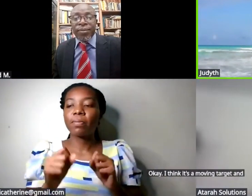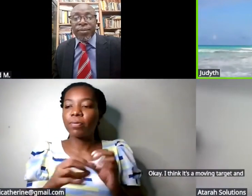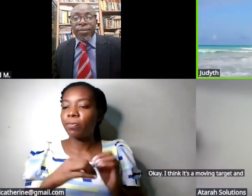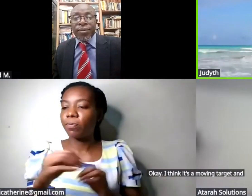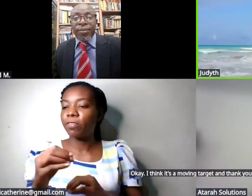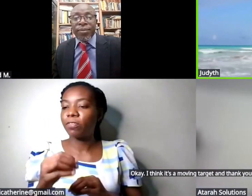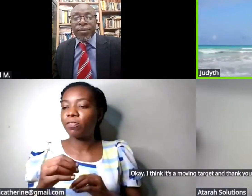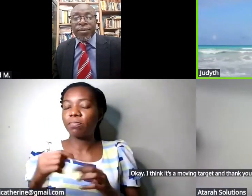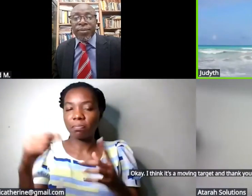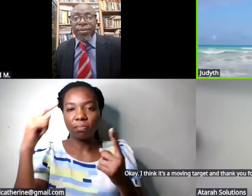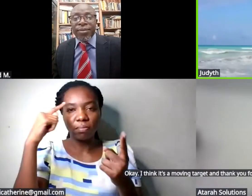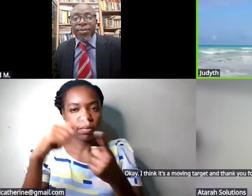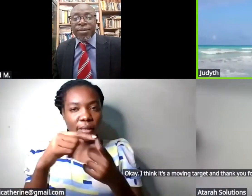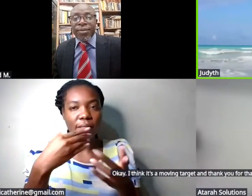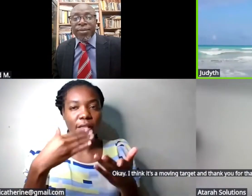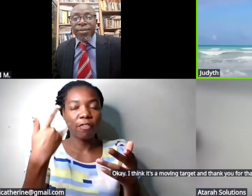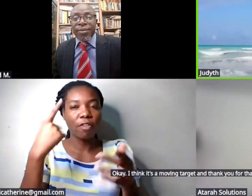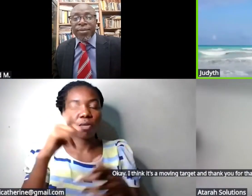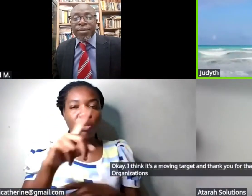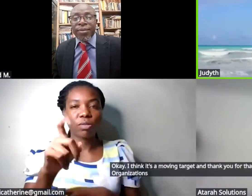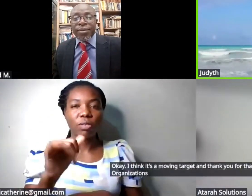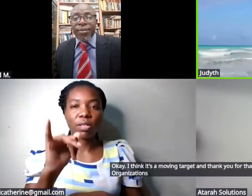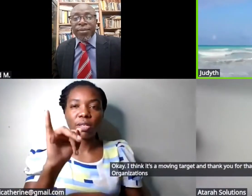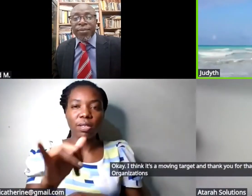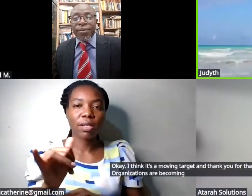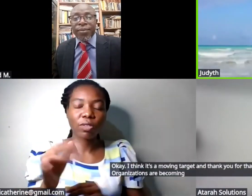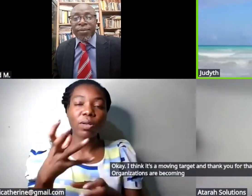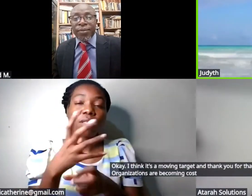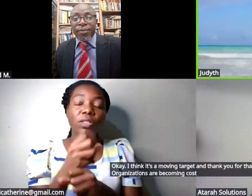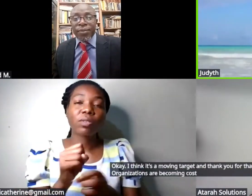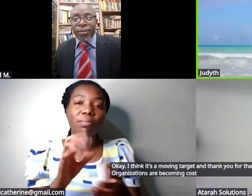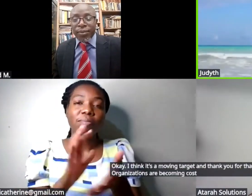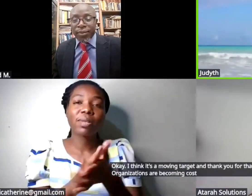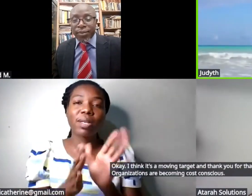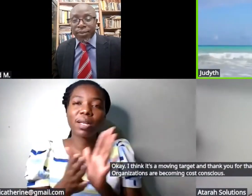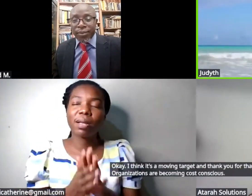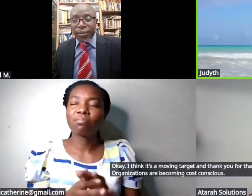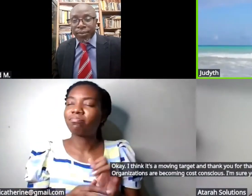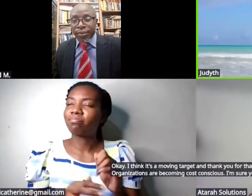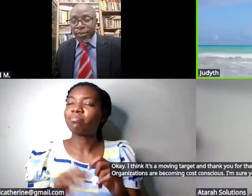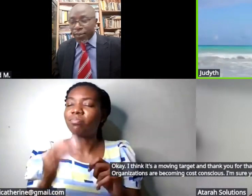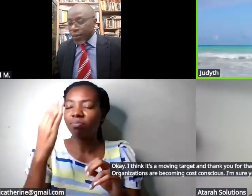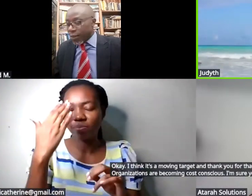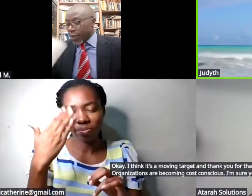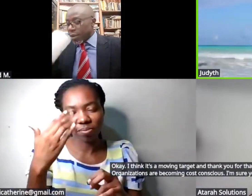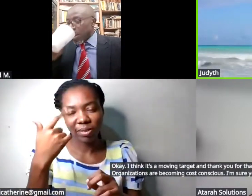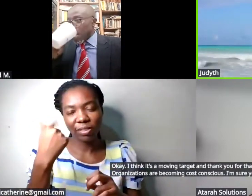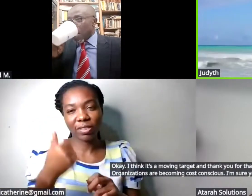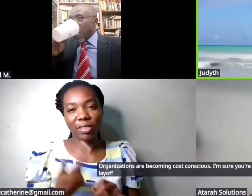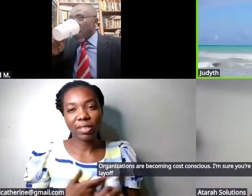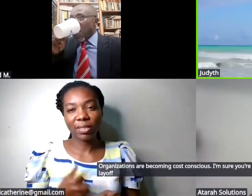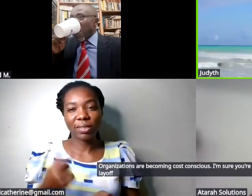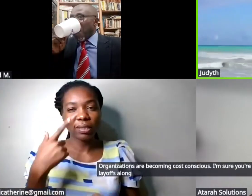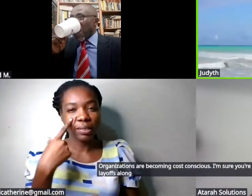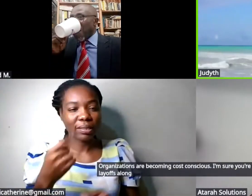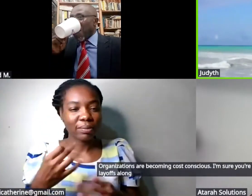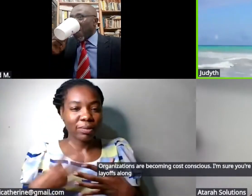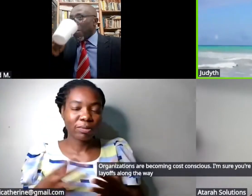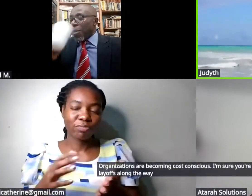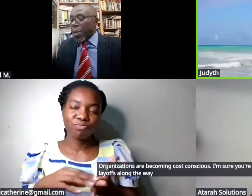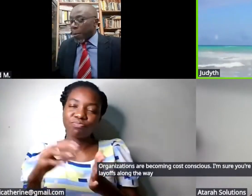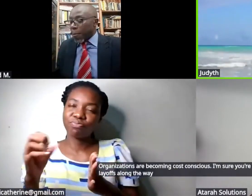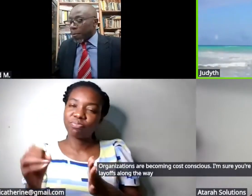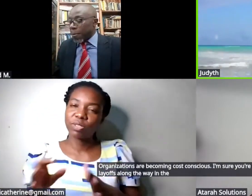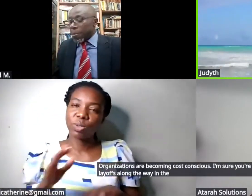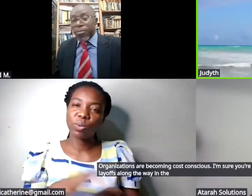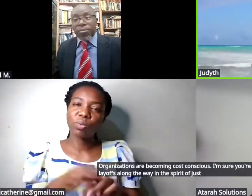question. Organizations are becoming cost conscious. I'm sure you're seeing so many layoffs along the way, in the spirit of